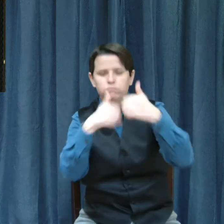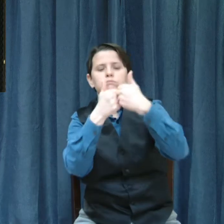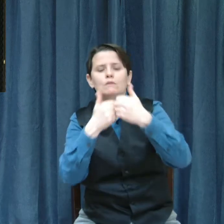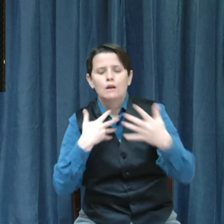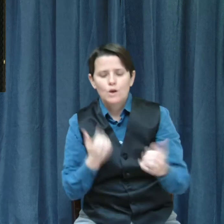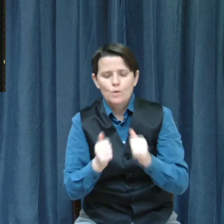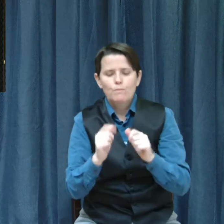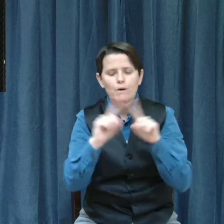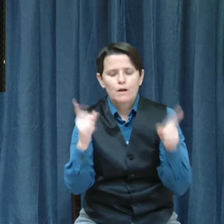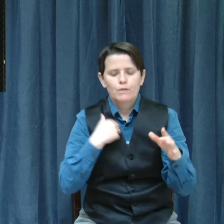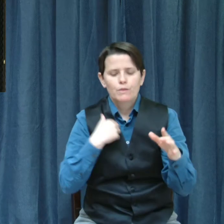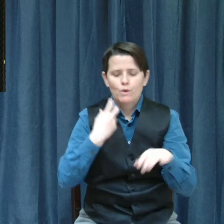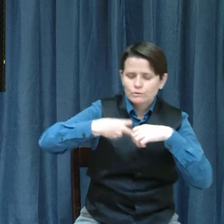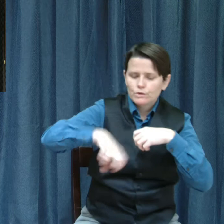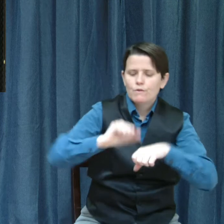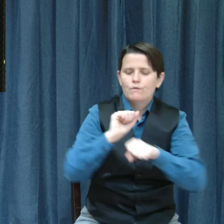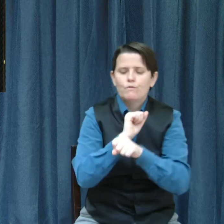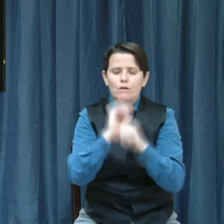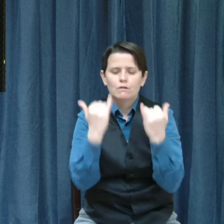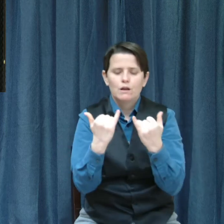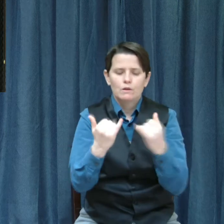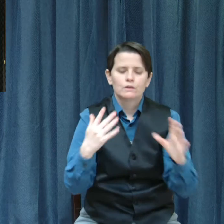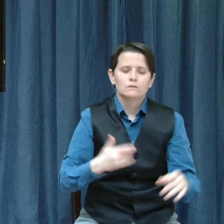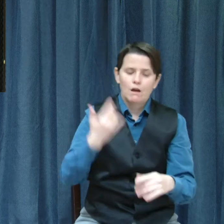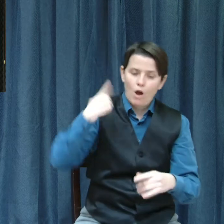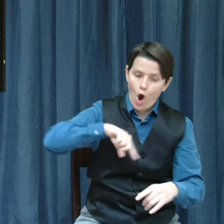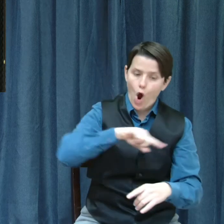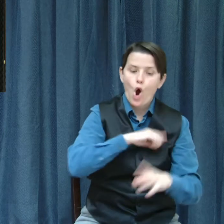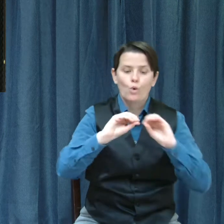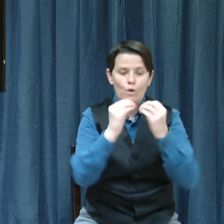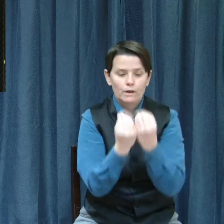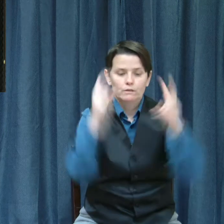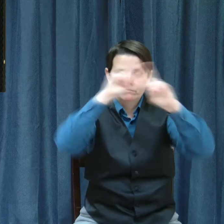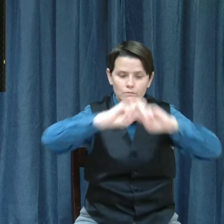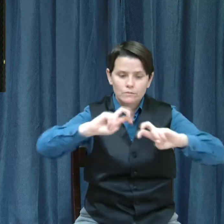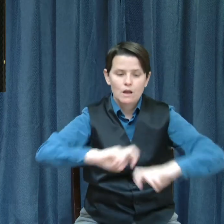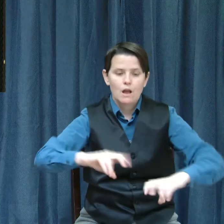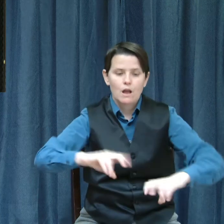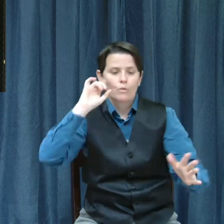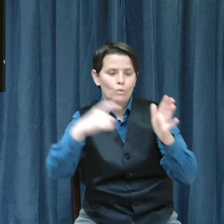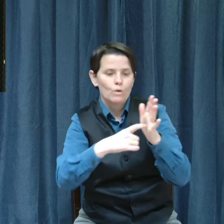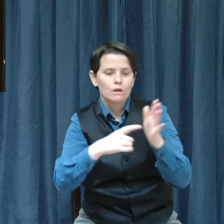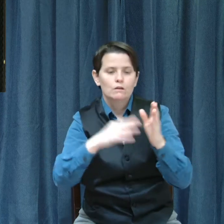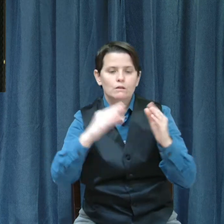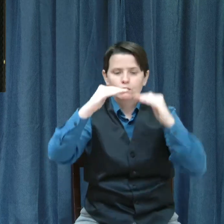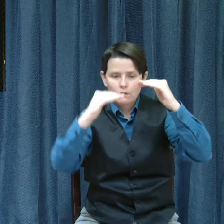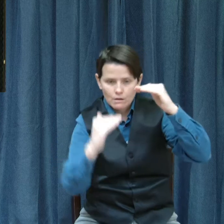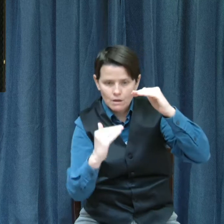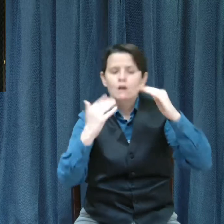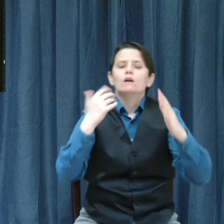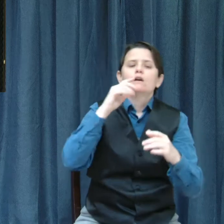look inside our own organizations and witness the inequality and the lack of active